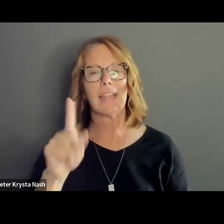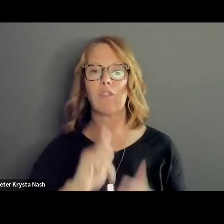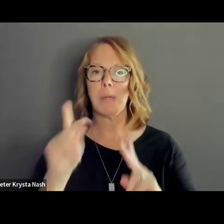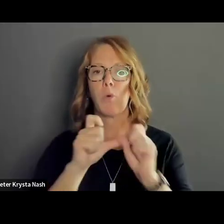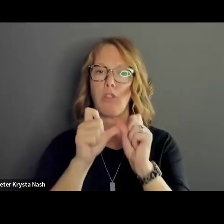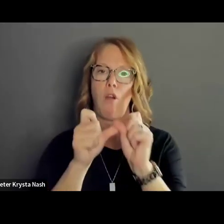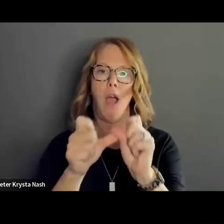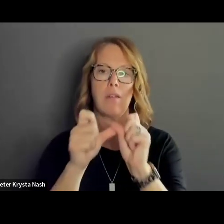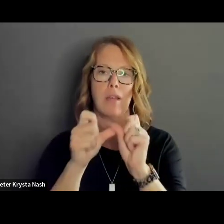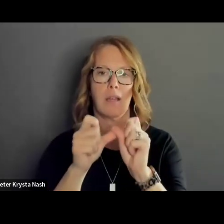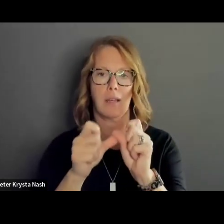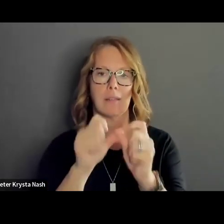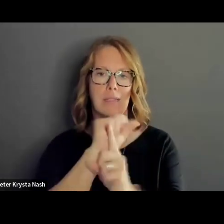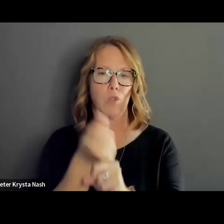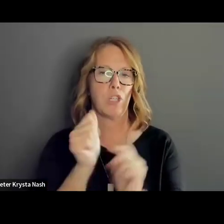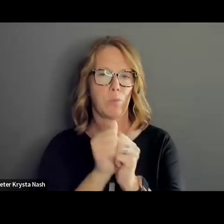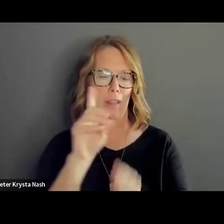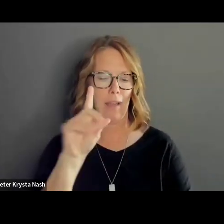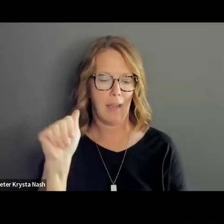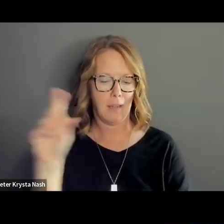things, situations.